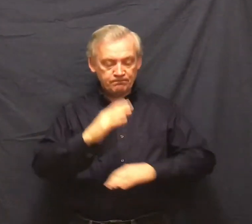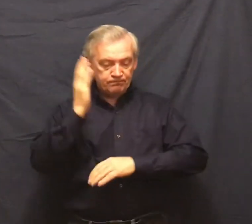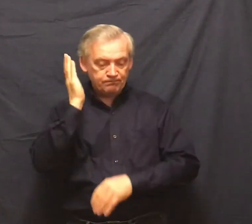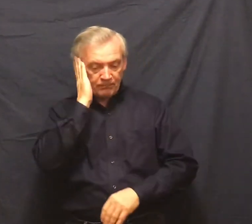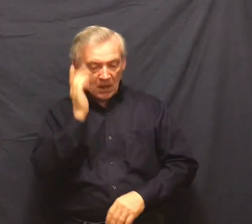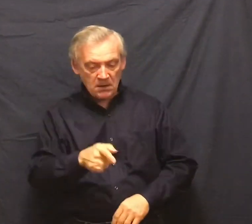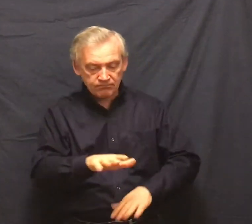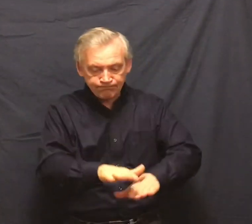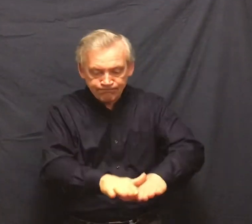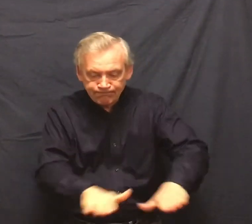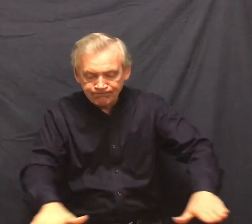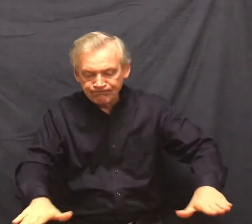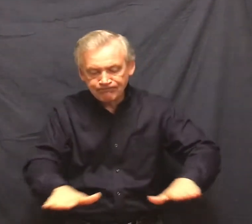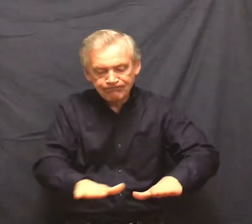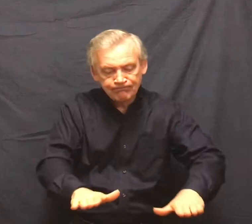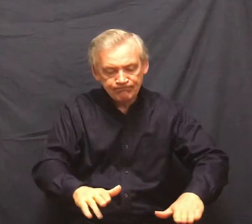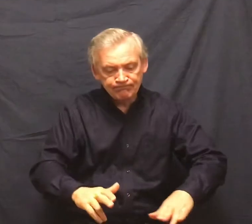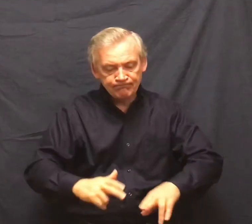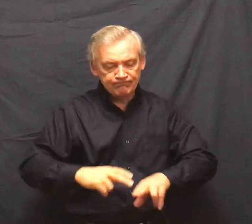"Give the stable buck heck?" he asked.